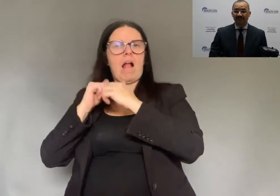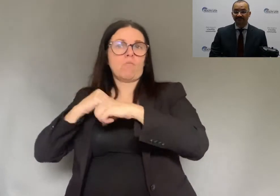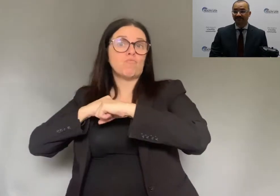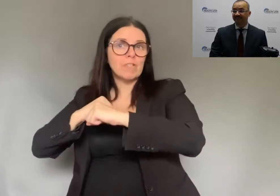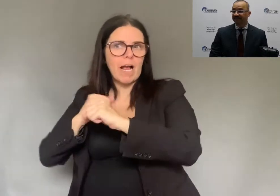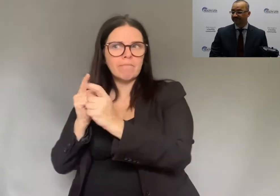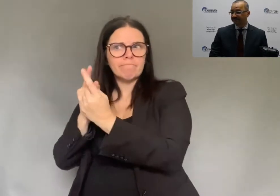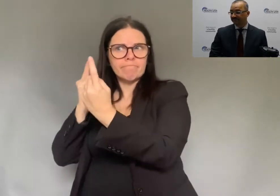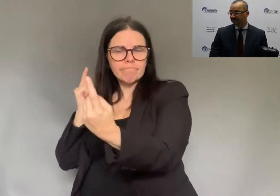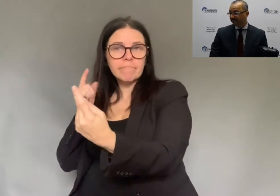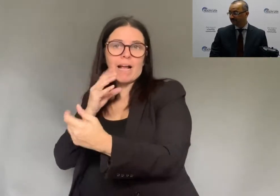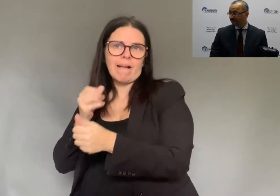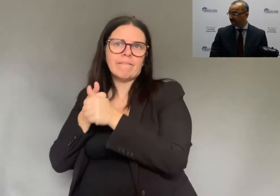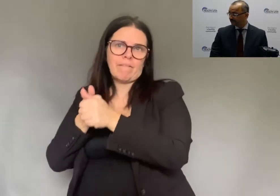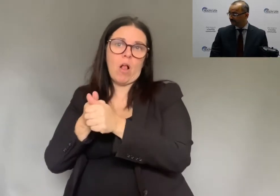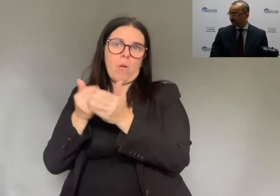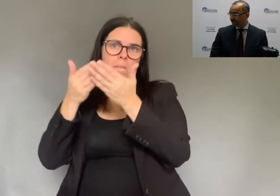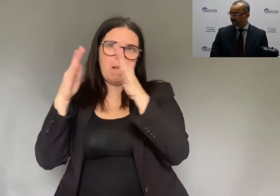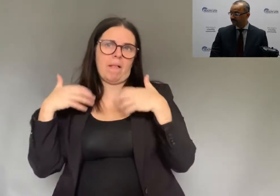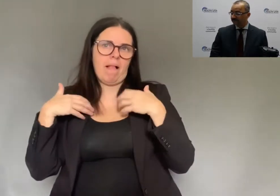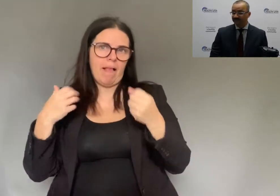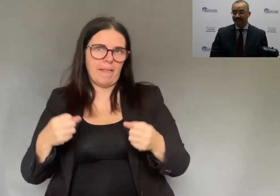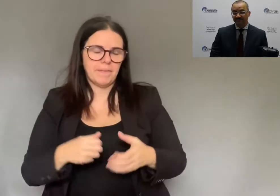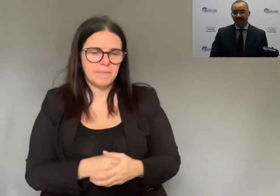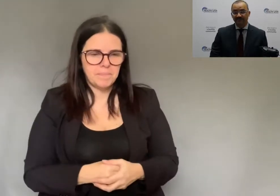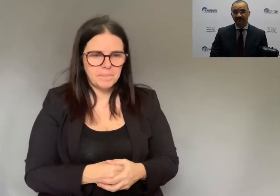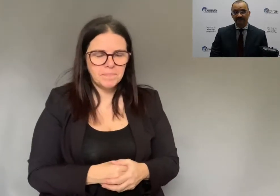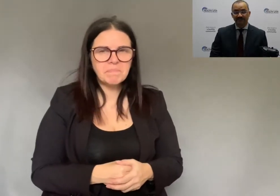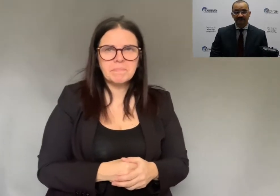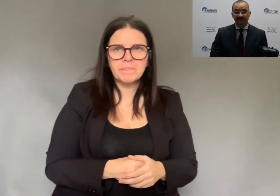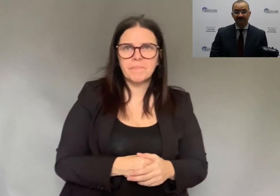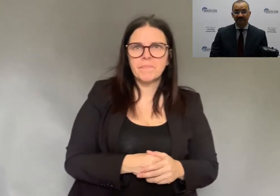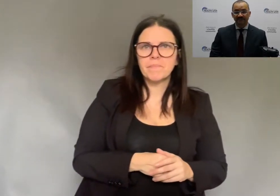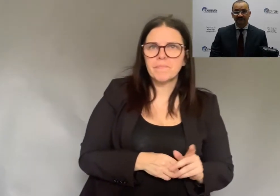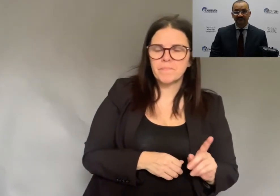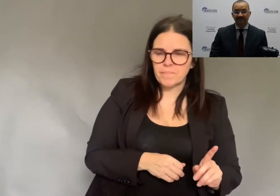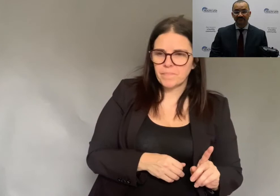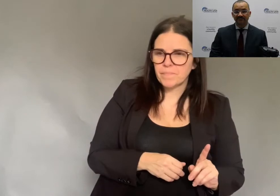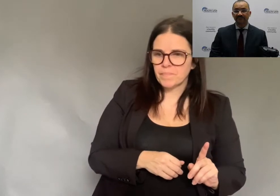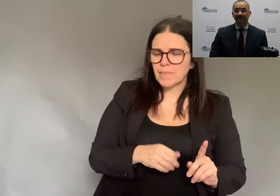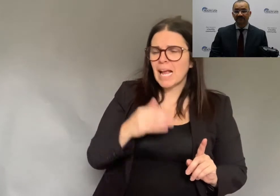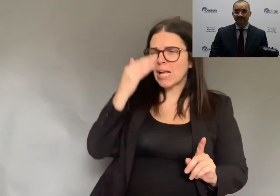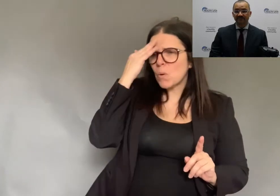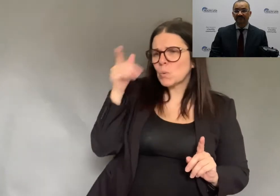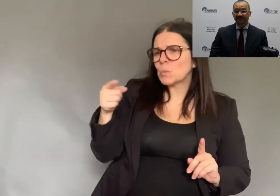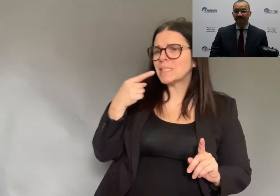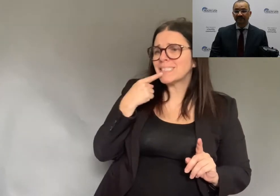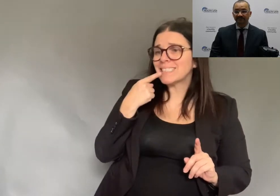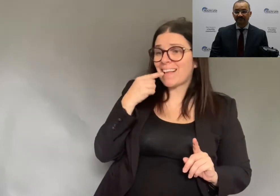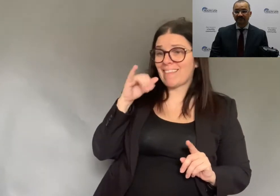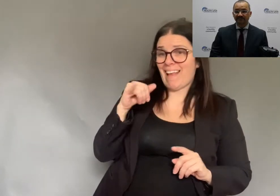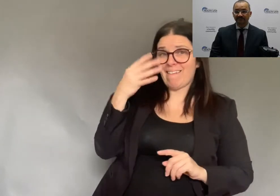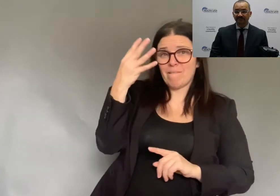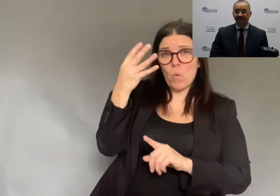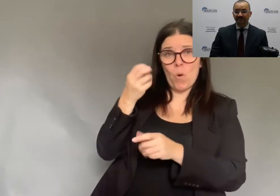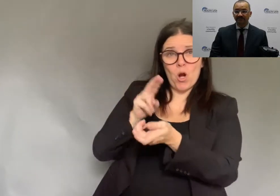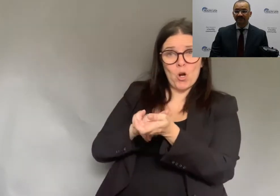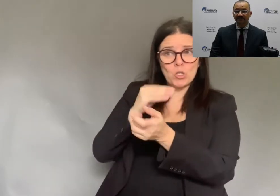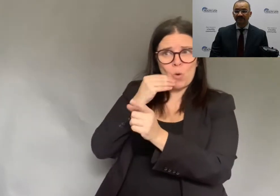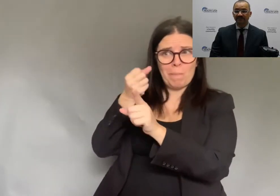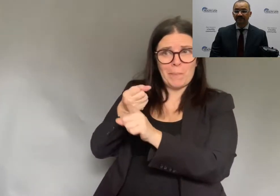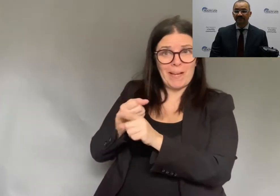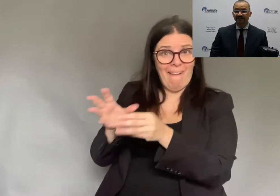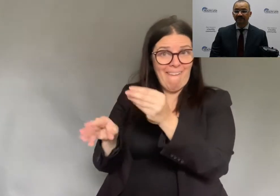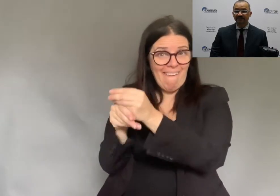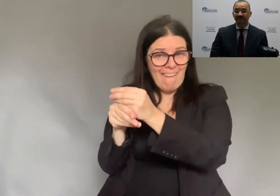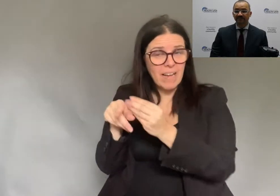health. Okay, and I know you said the additional 4 outbreaks were because of mass testing. Are these some of the people, again,